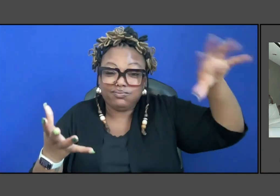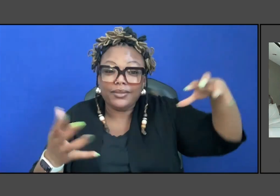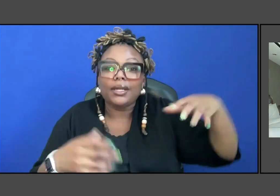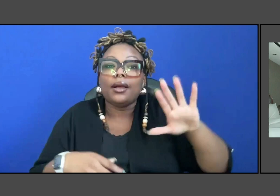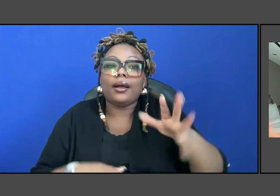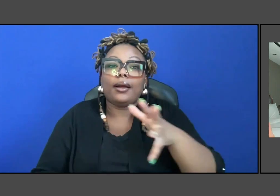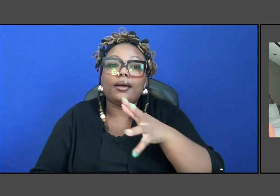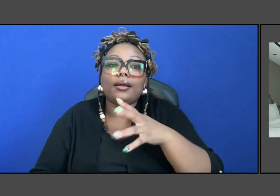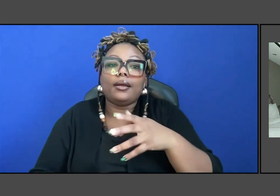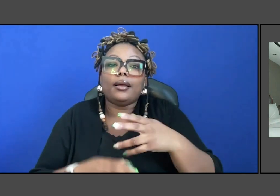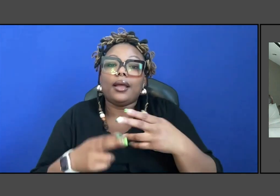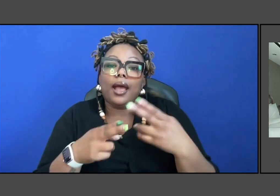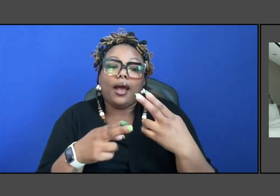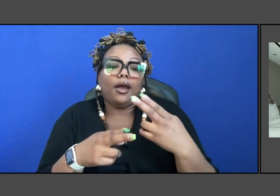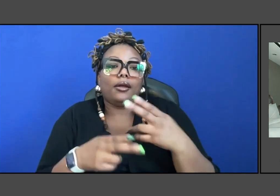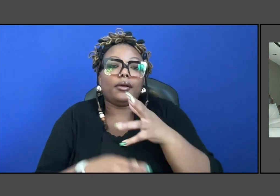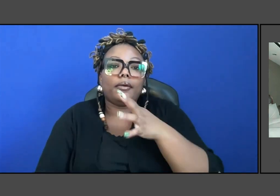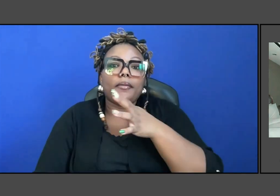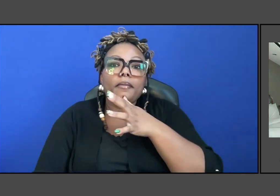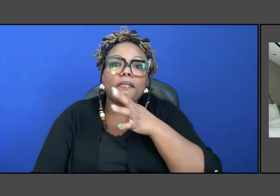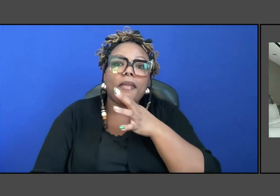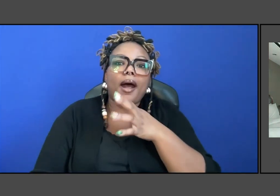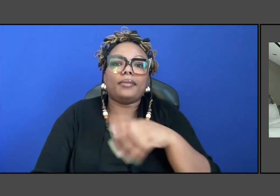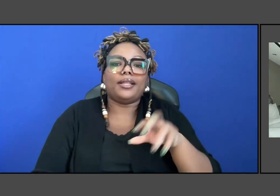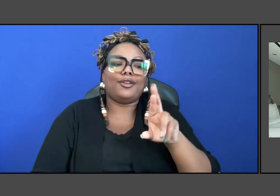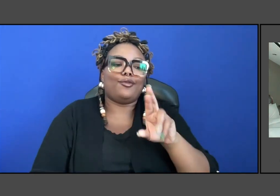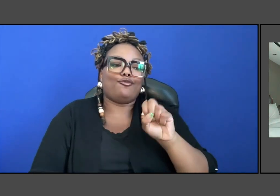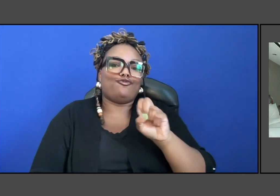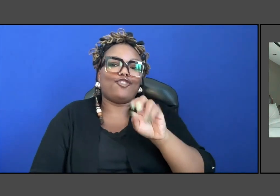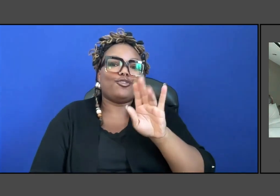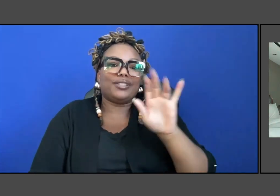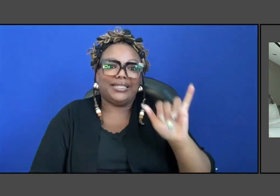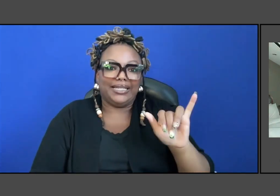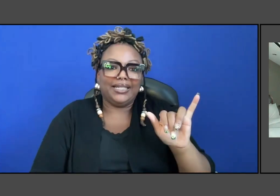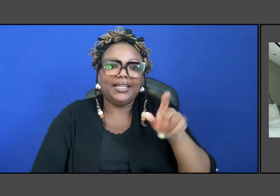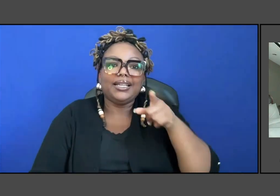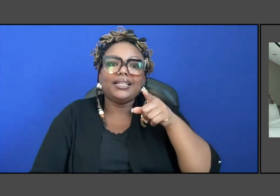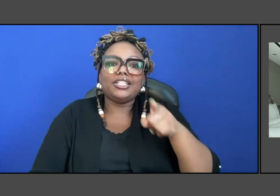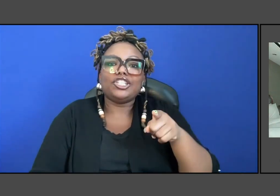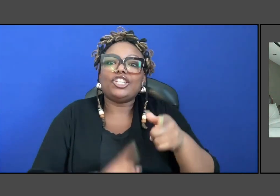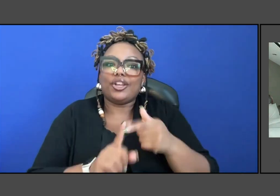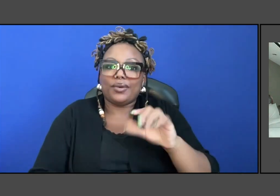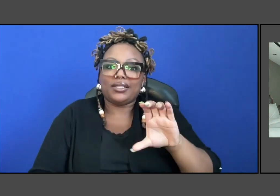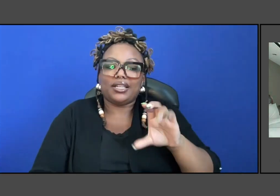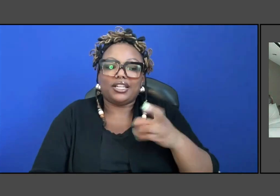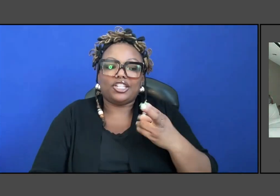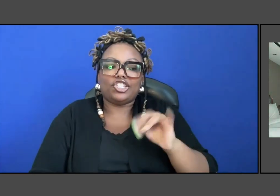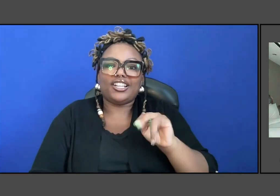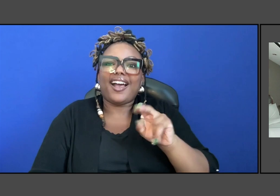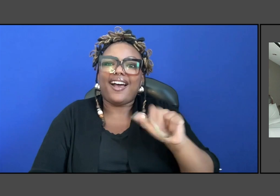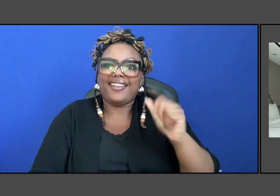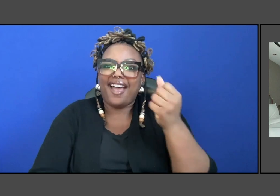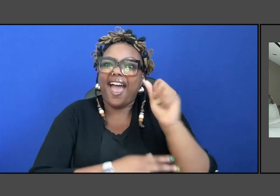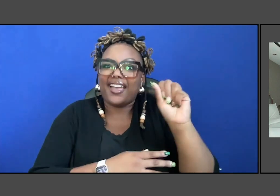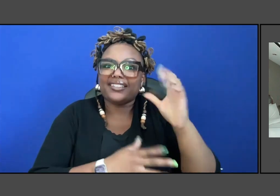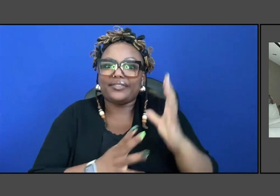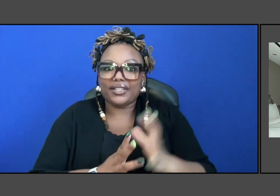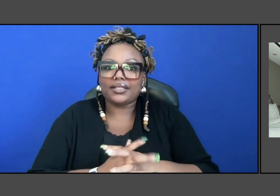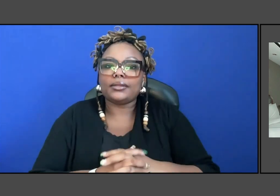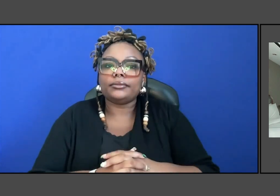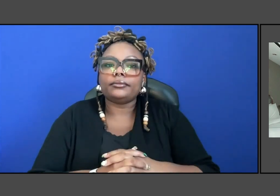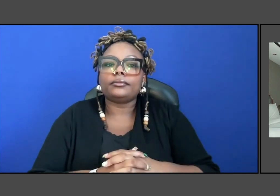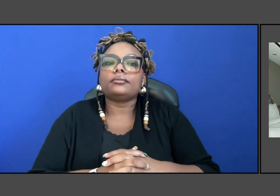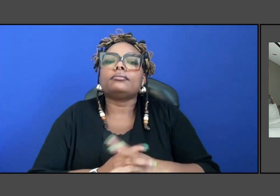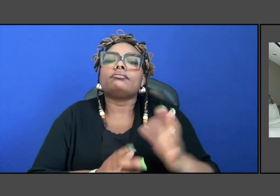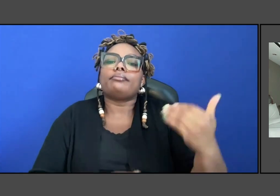del Rosario, Rosie Castro. She was a Chicana activist, mostly in the